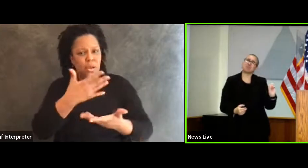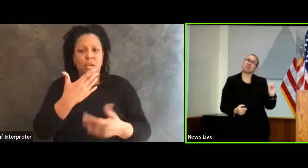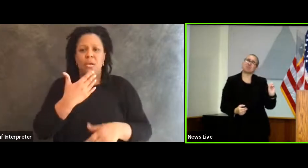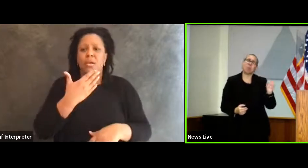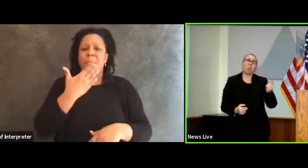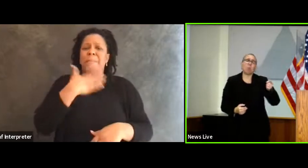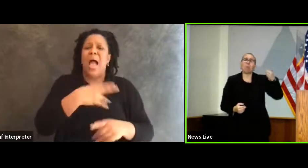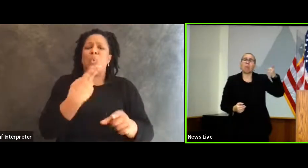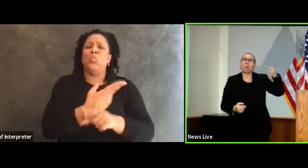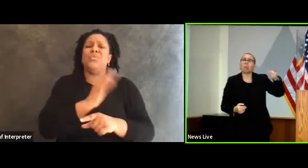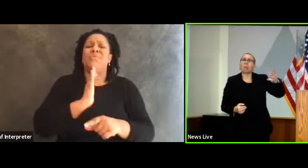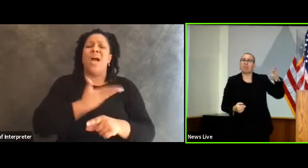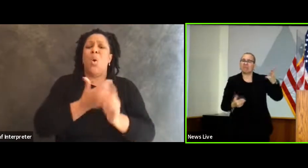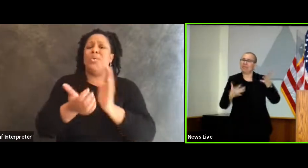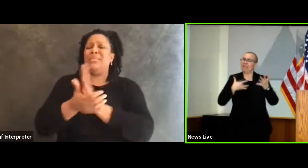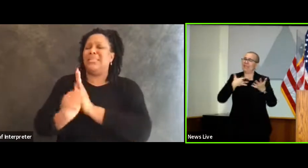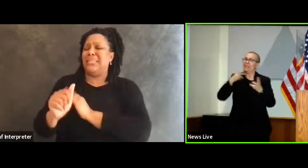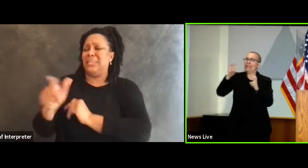peace officers.